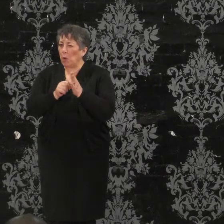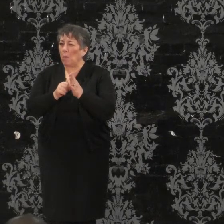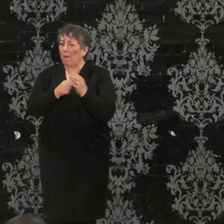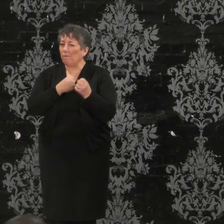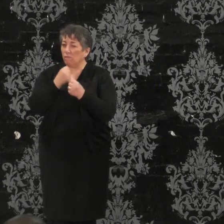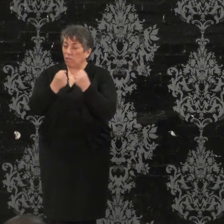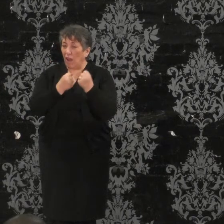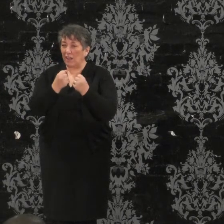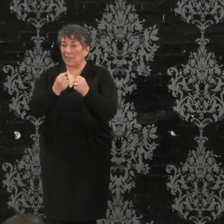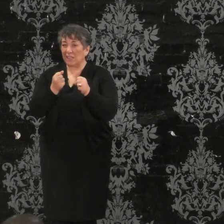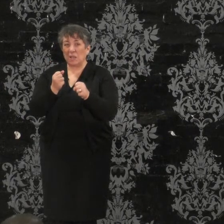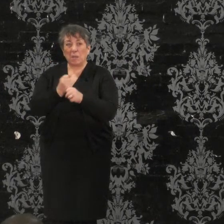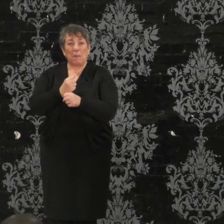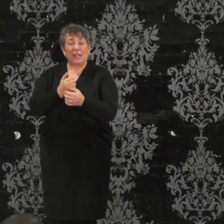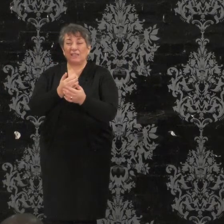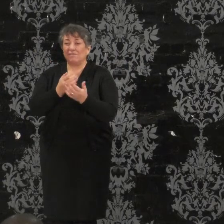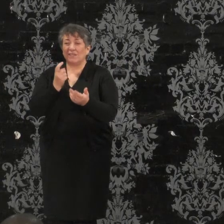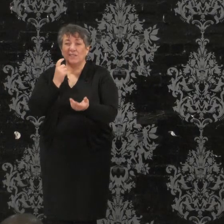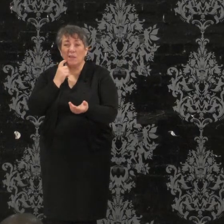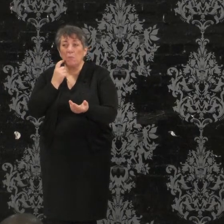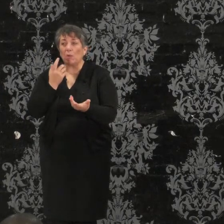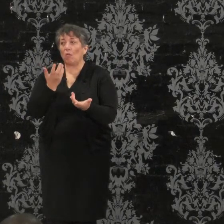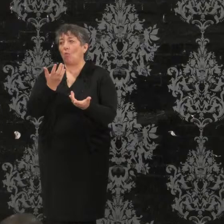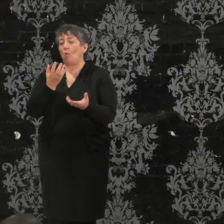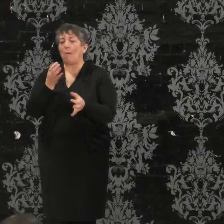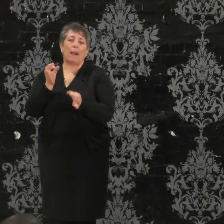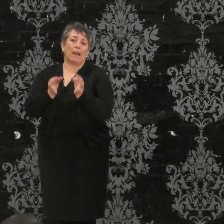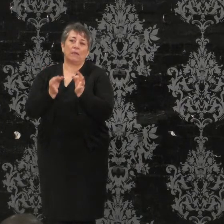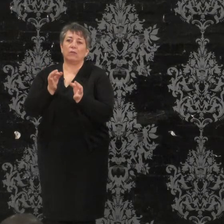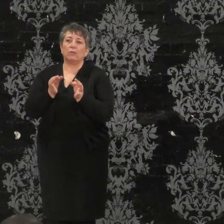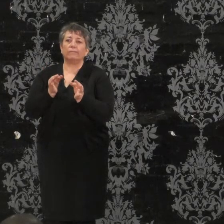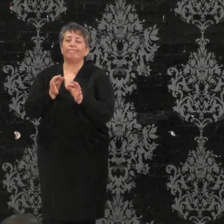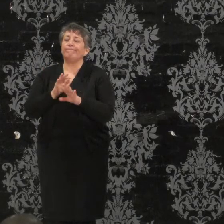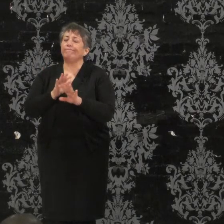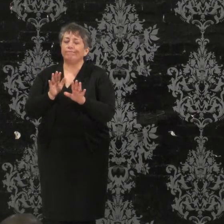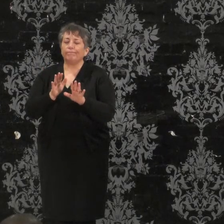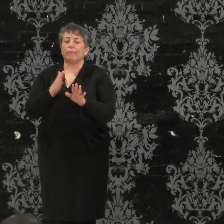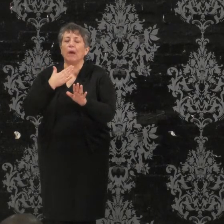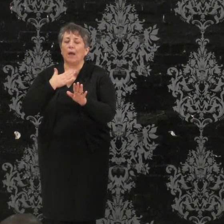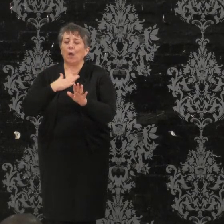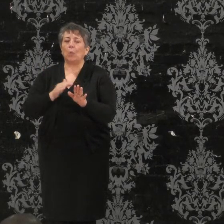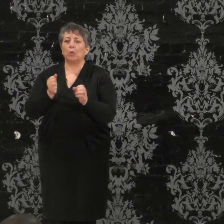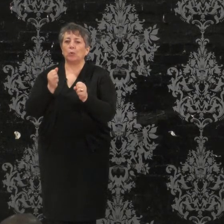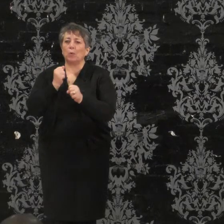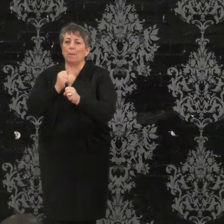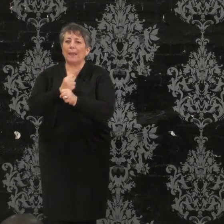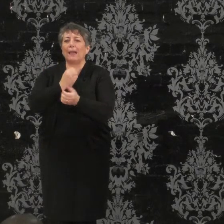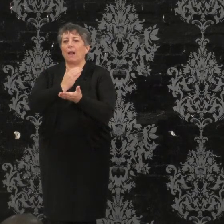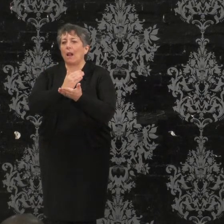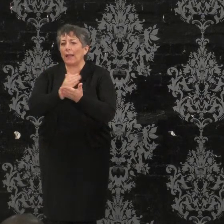So where do we really stand today, and how do we get to this point?